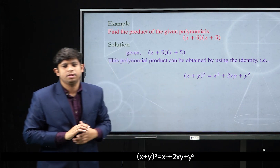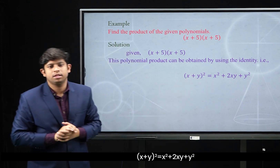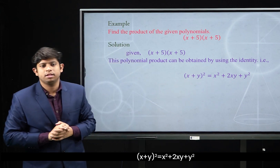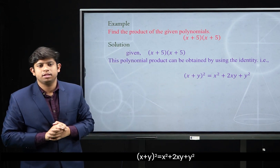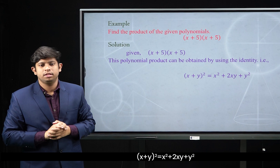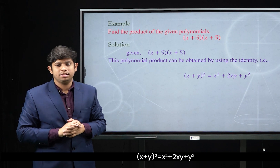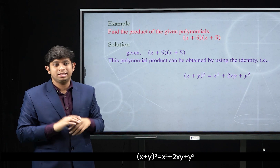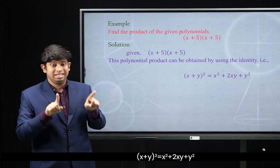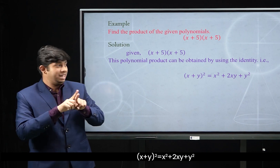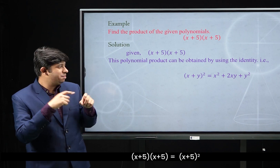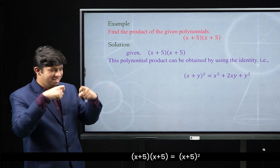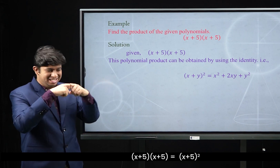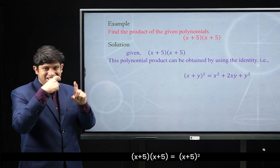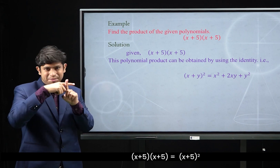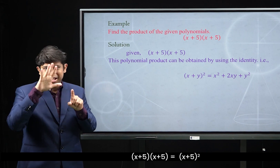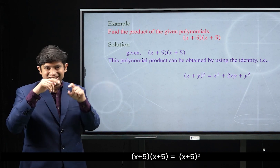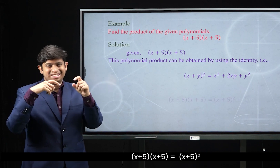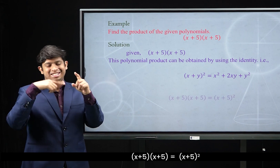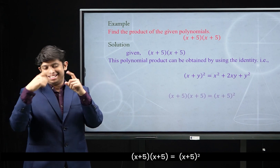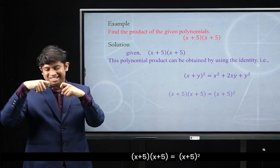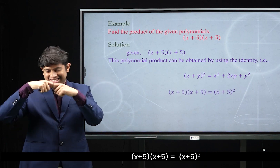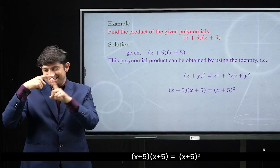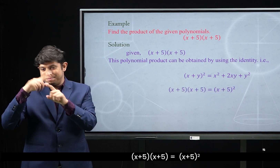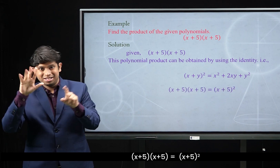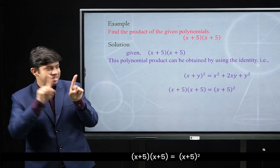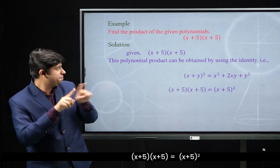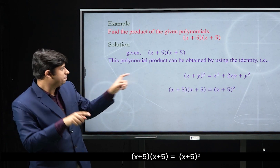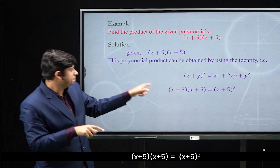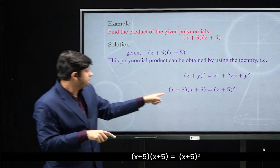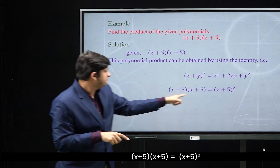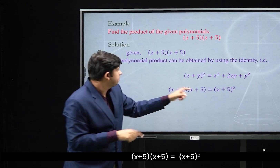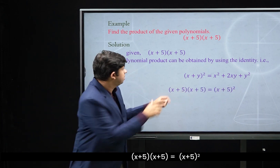y square. X plus 5 into x plus 5 is equal to x plus 5 whole square.